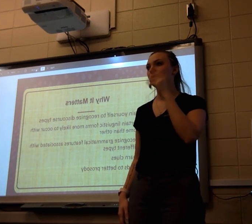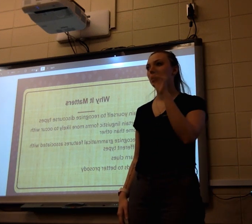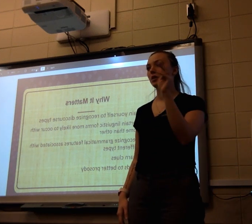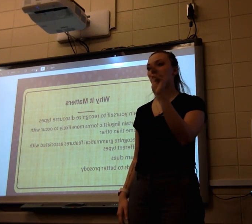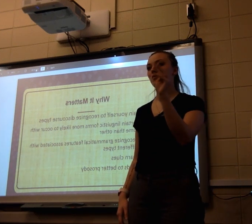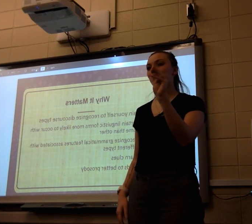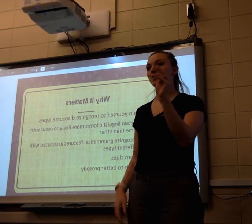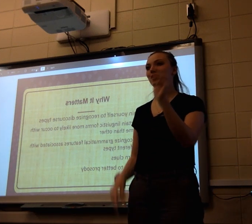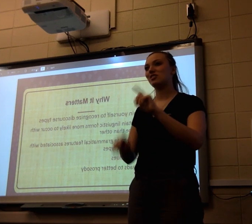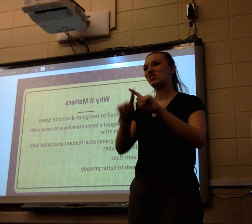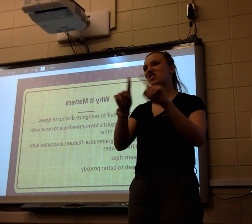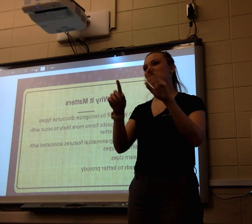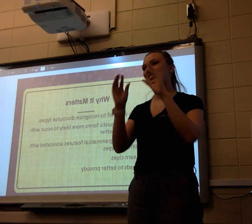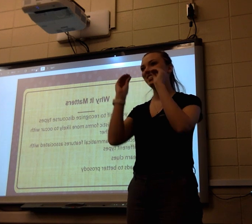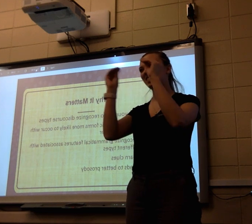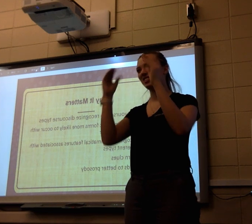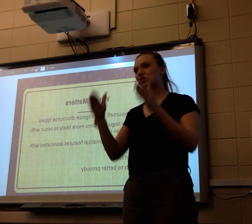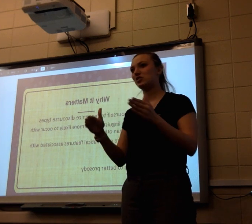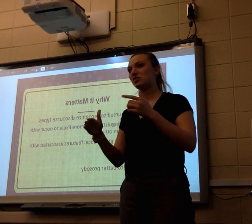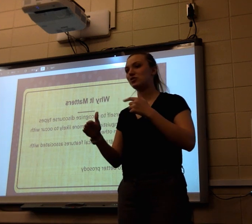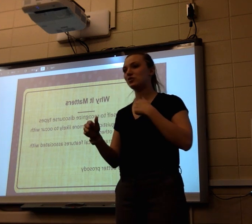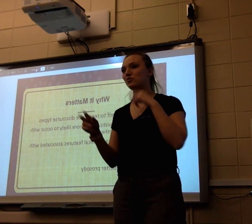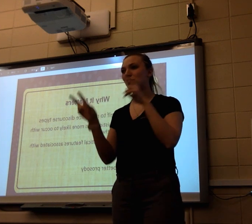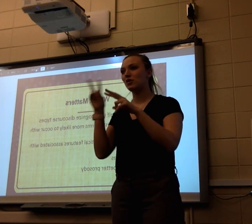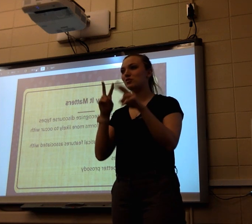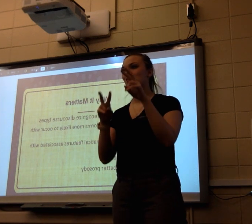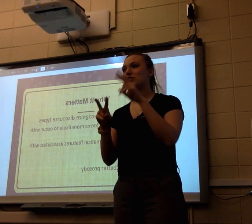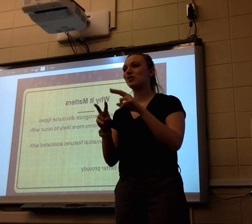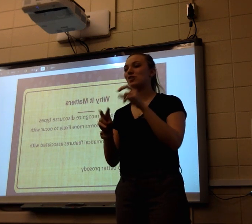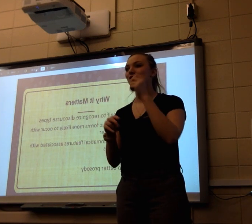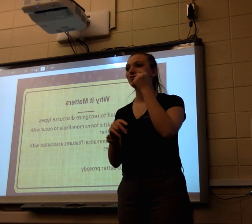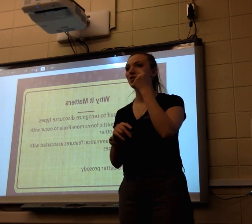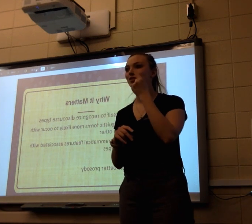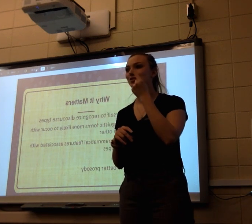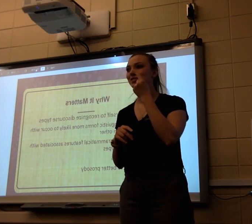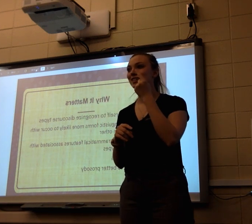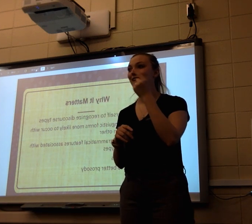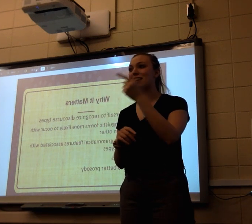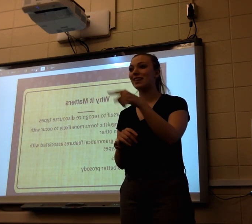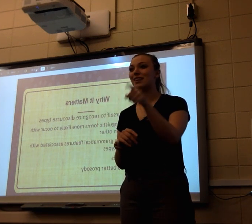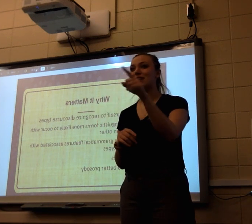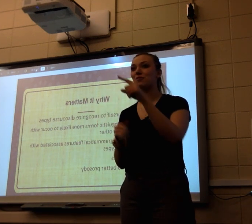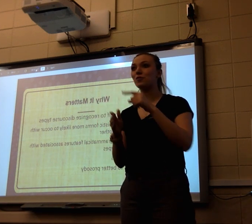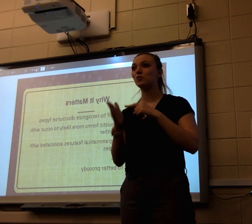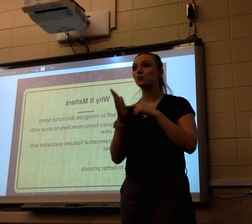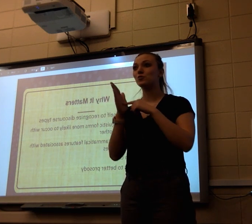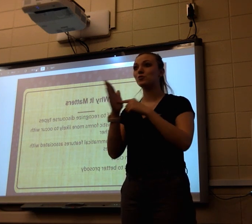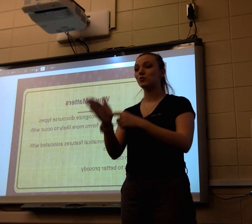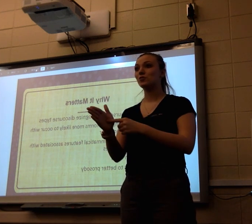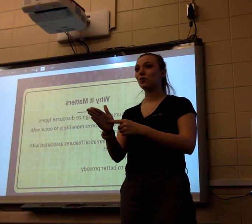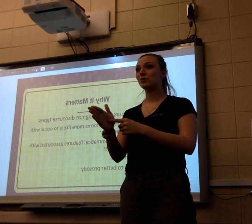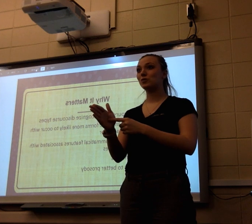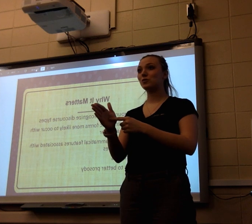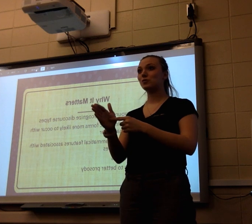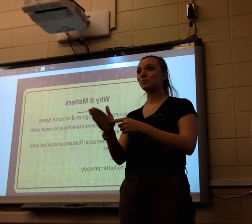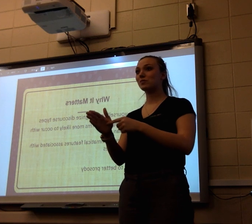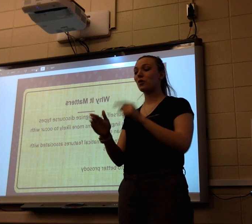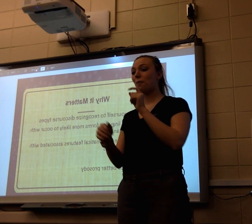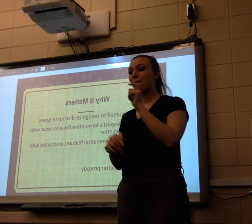develop the sophistication, you'll pick up on some of the things that they do that show that actually they did end that sentence. They actually did. They blinked to let you